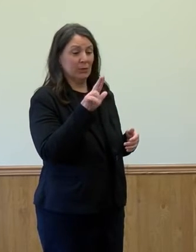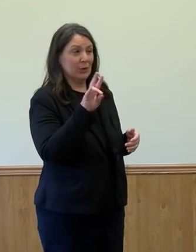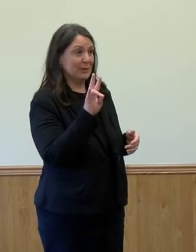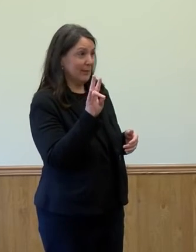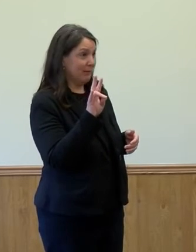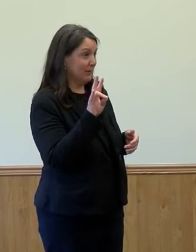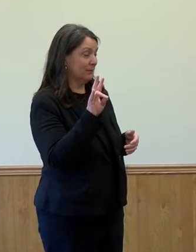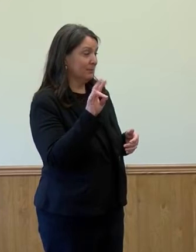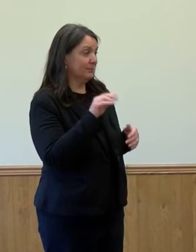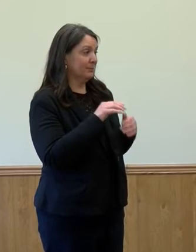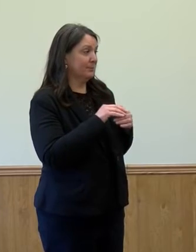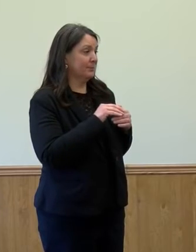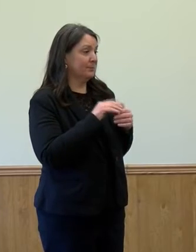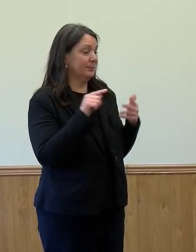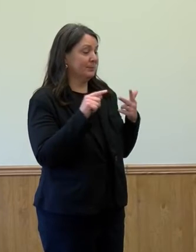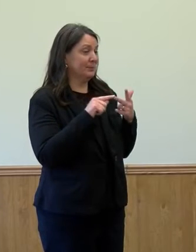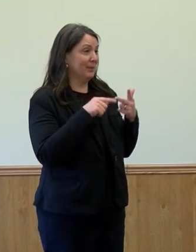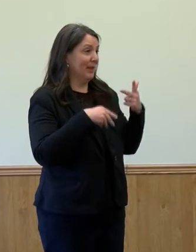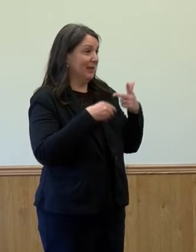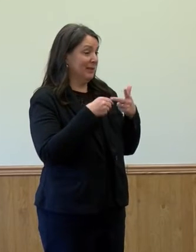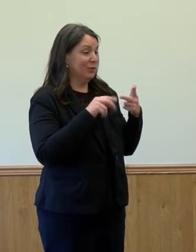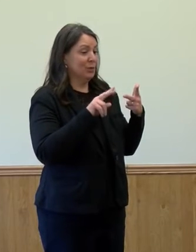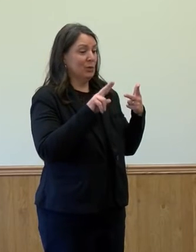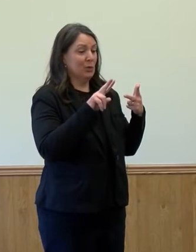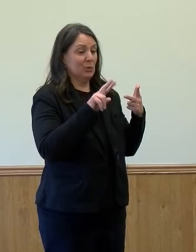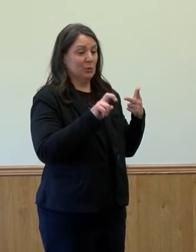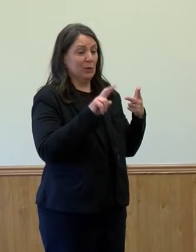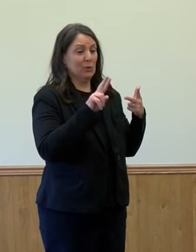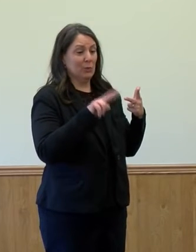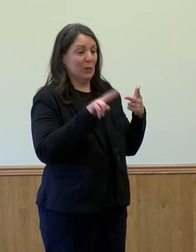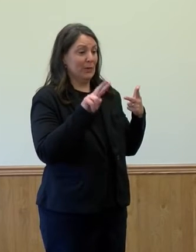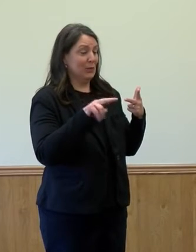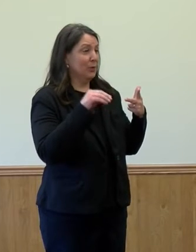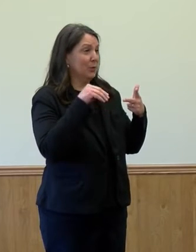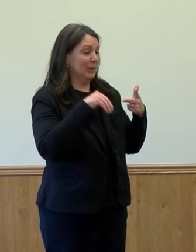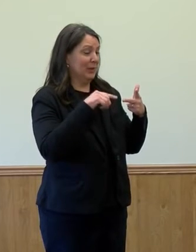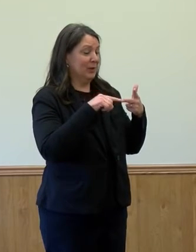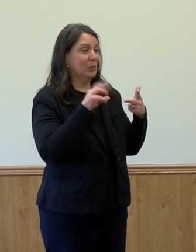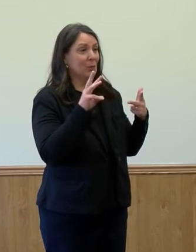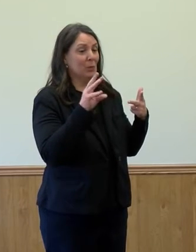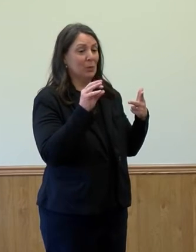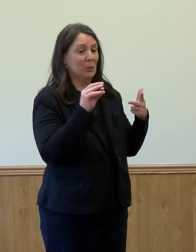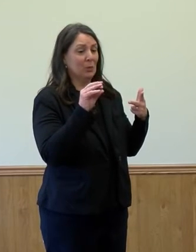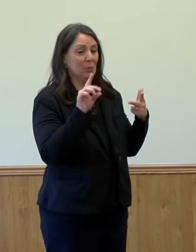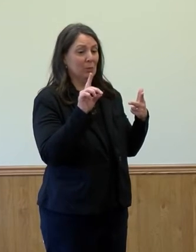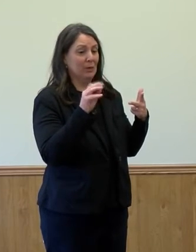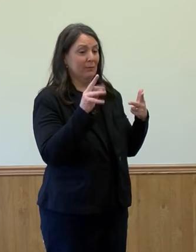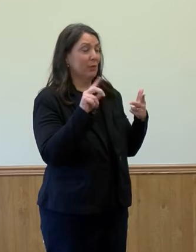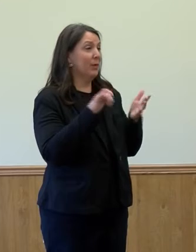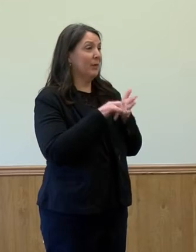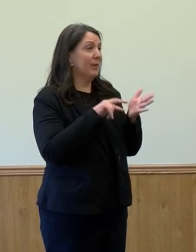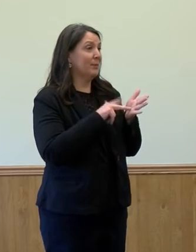24,237. An additional 222 cases in Woodford, bringing it to